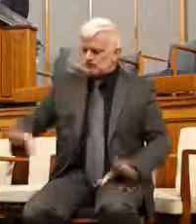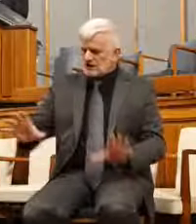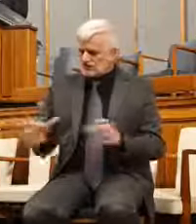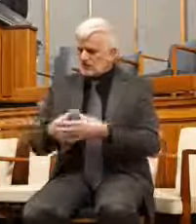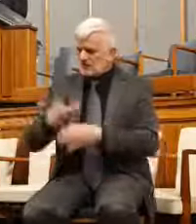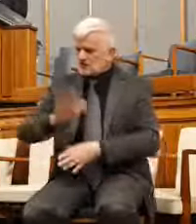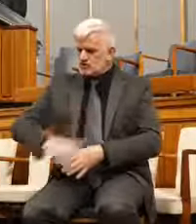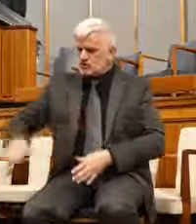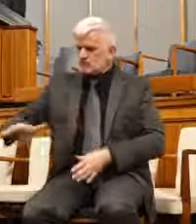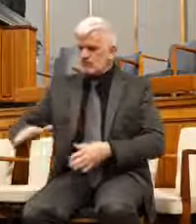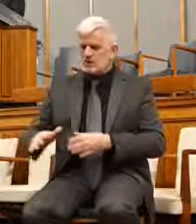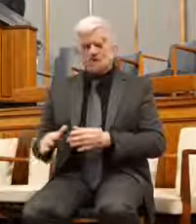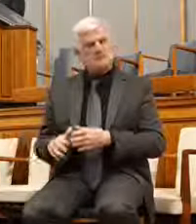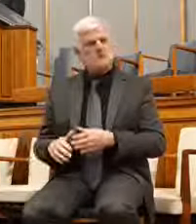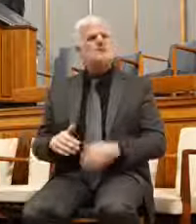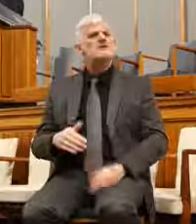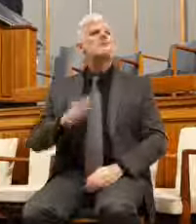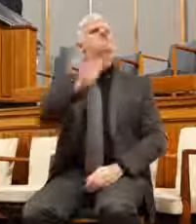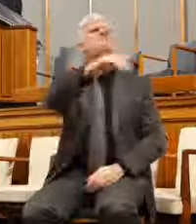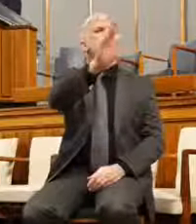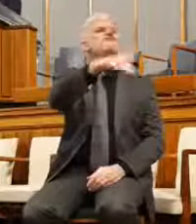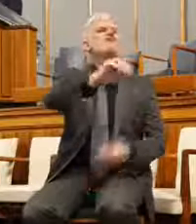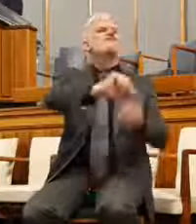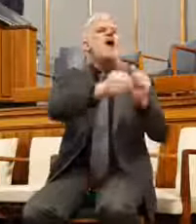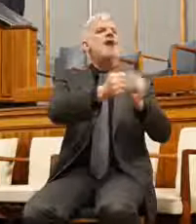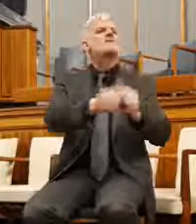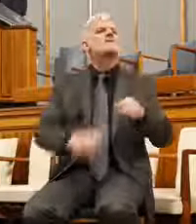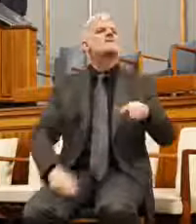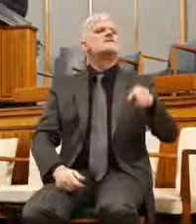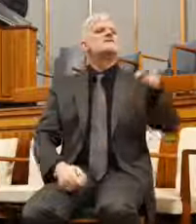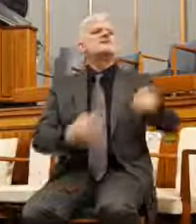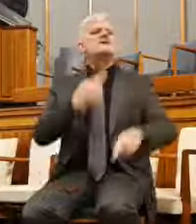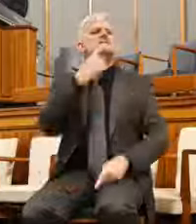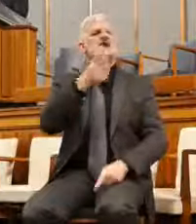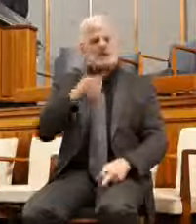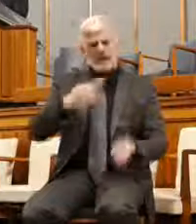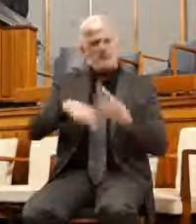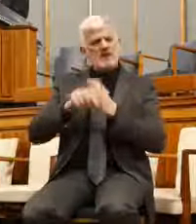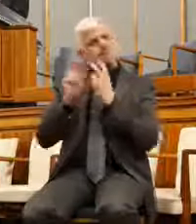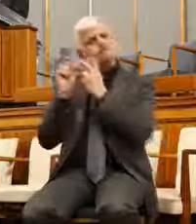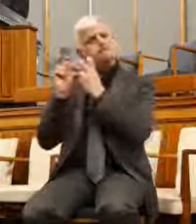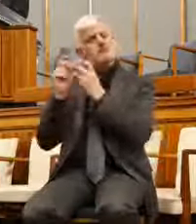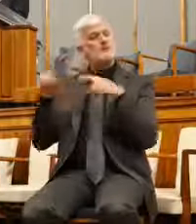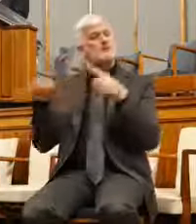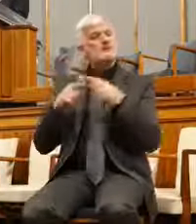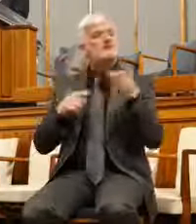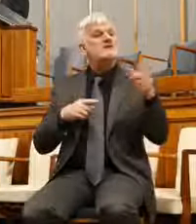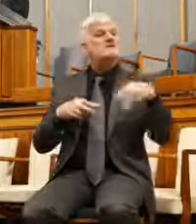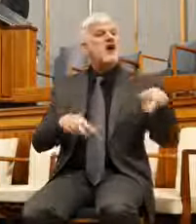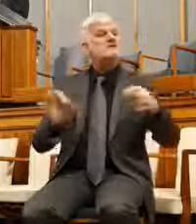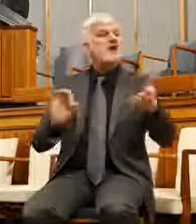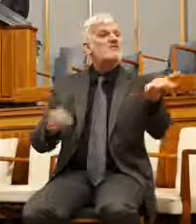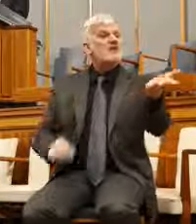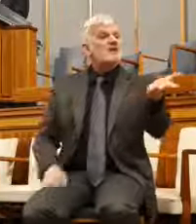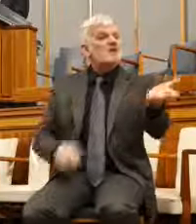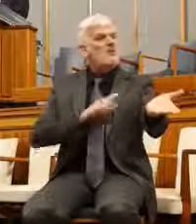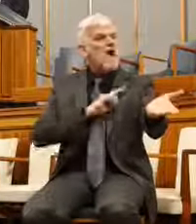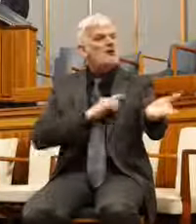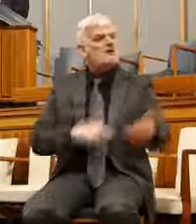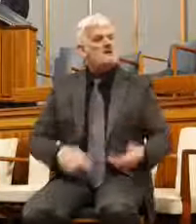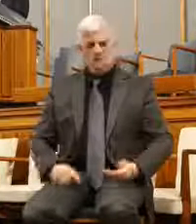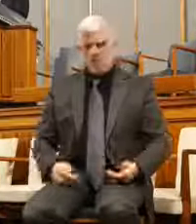markets and calling unto their fellows and saying, we have piped unto you and ye have not danced, we